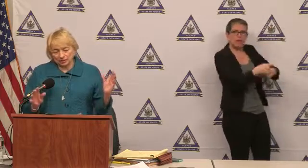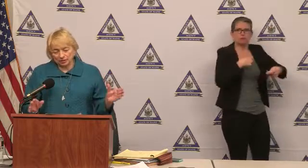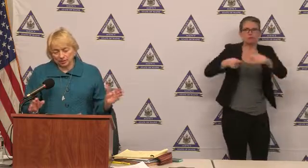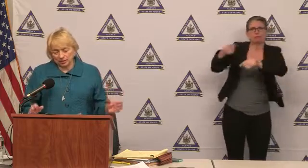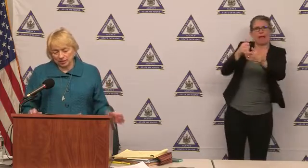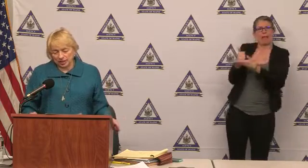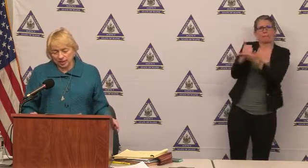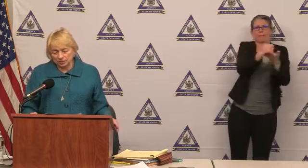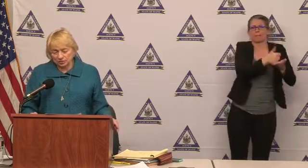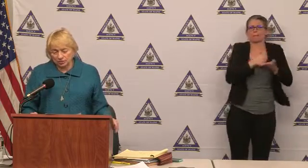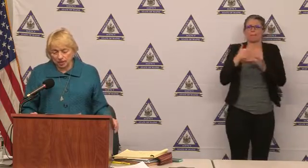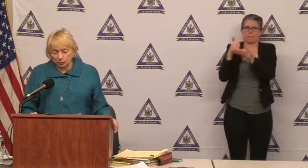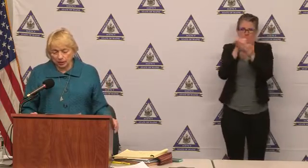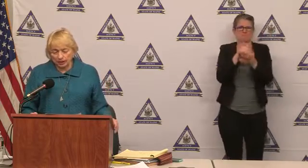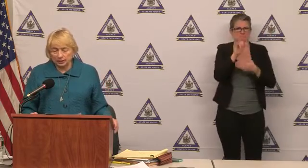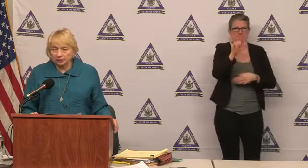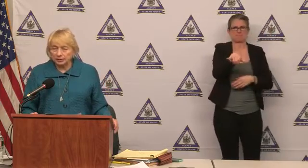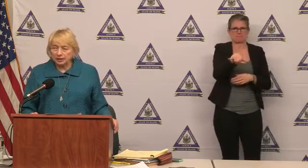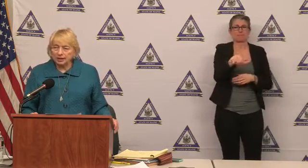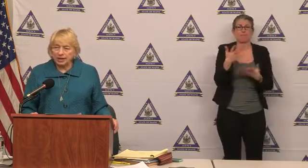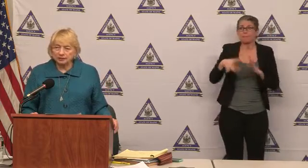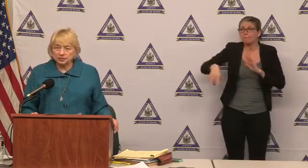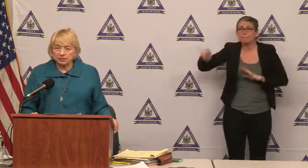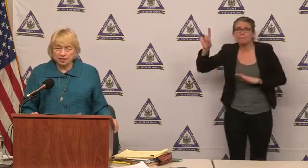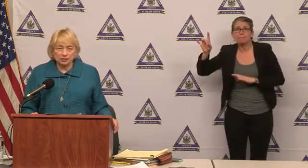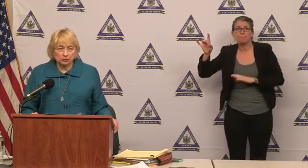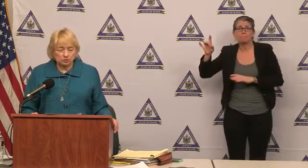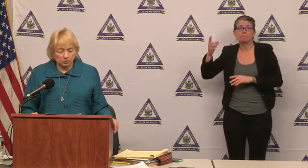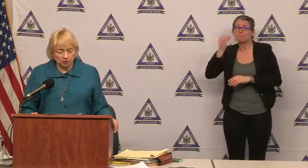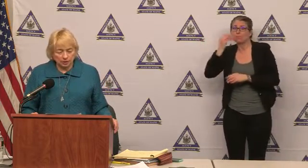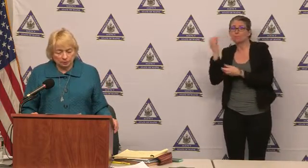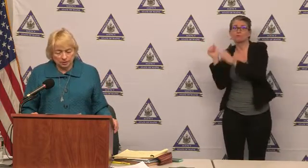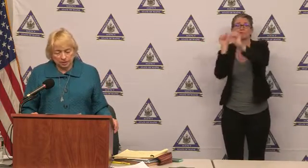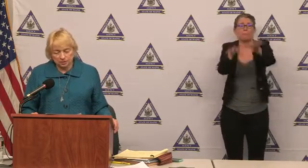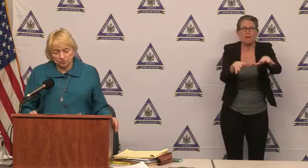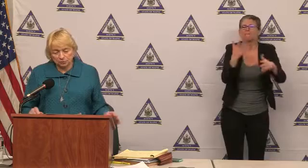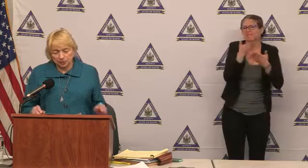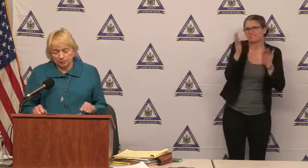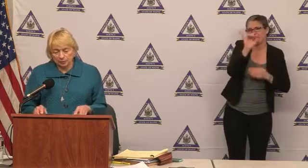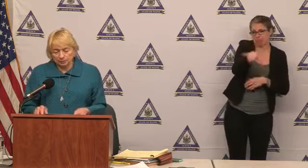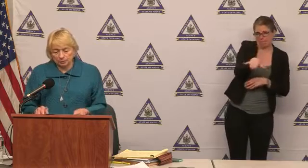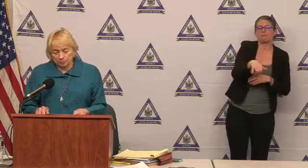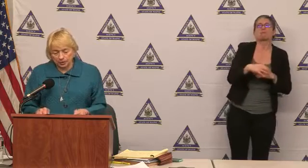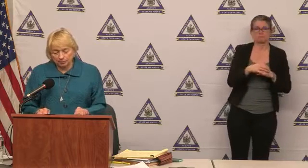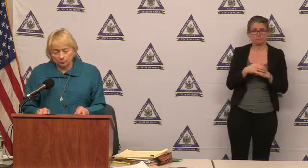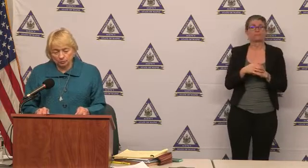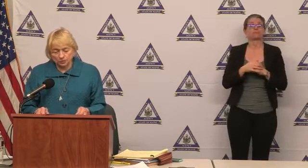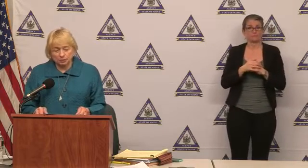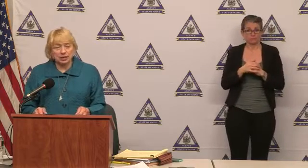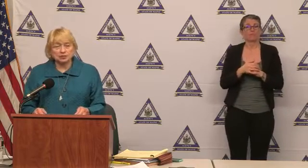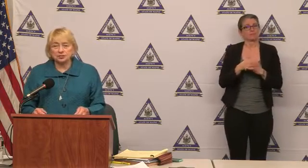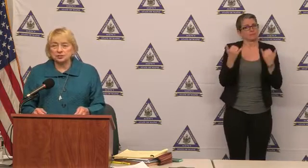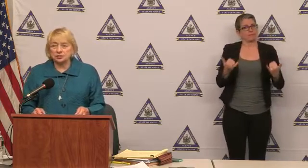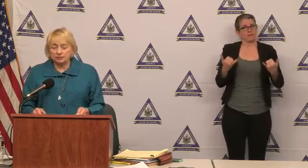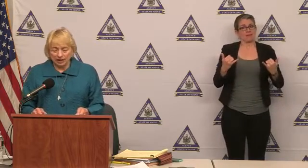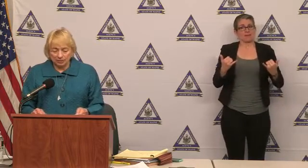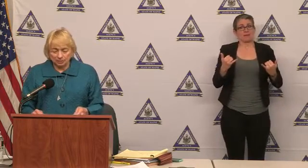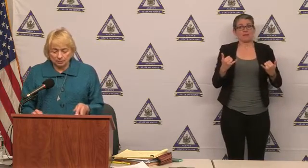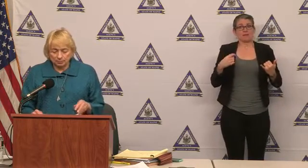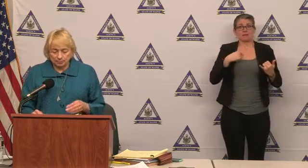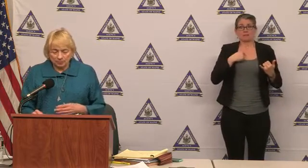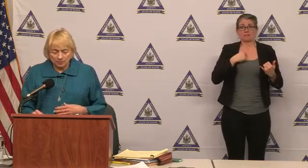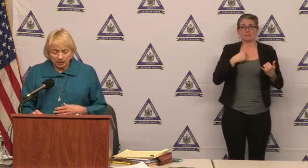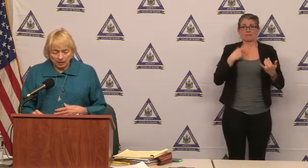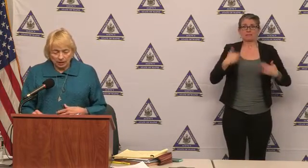mandating actions statewide and have instead issued strong recommendations for Maine people to prepare for and respond to this